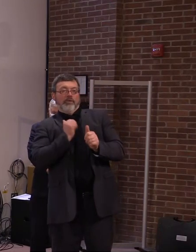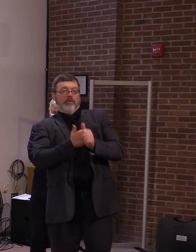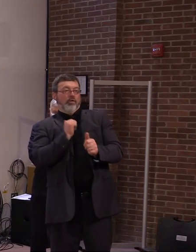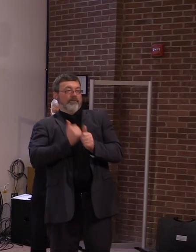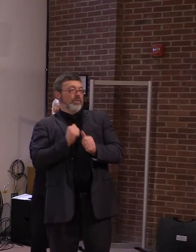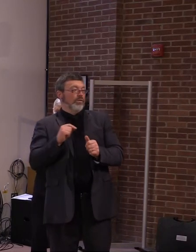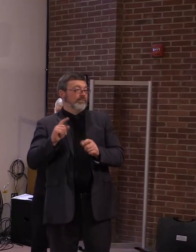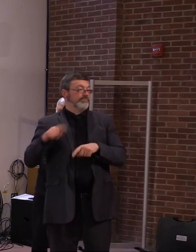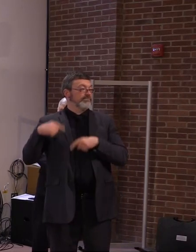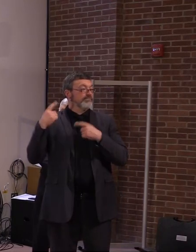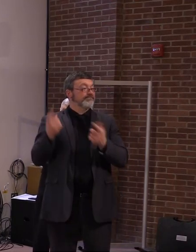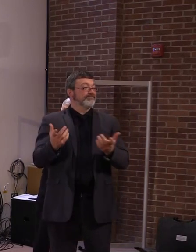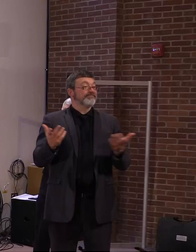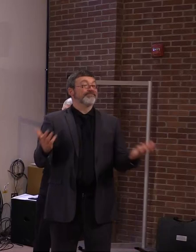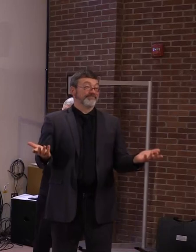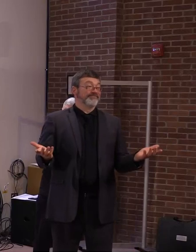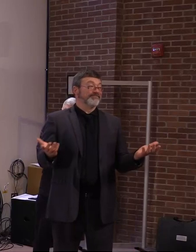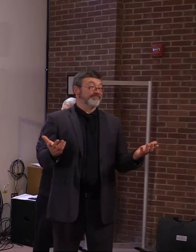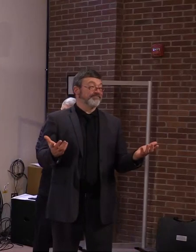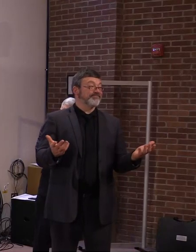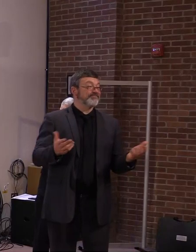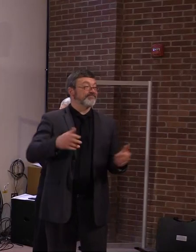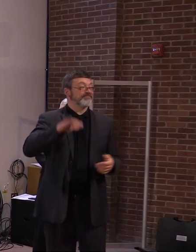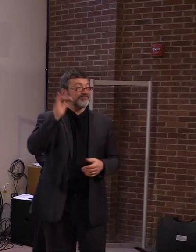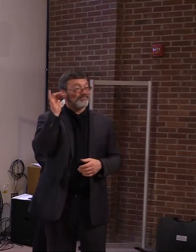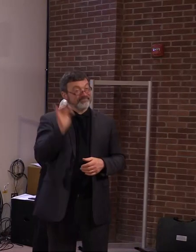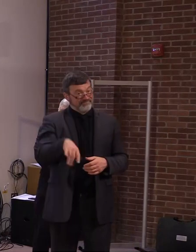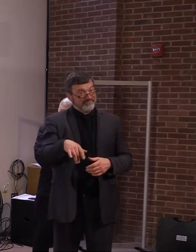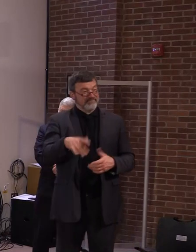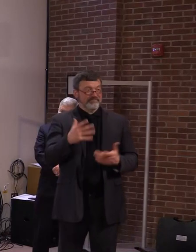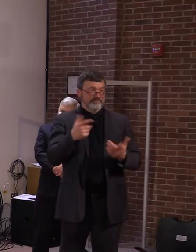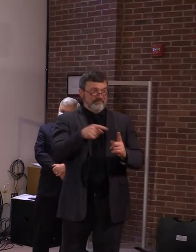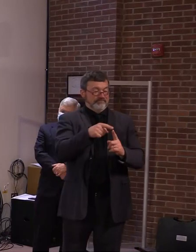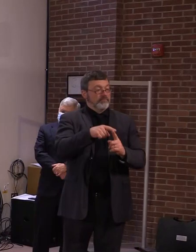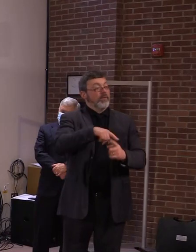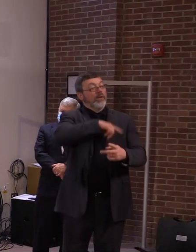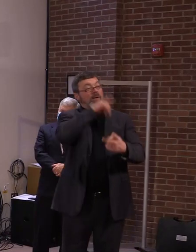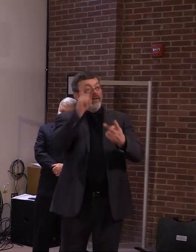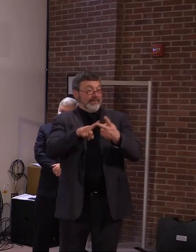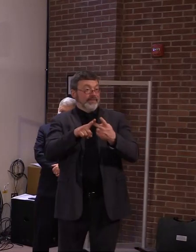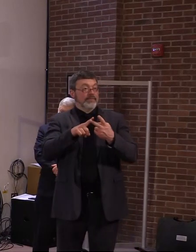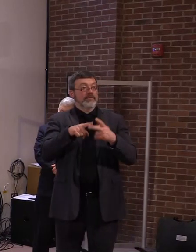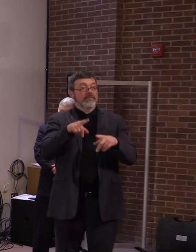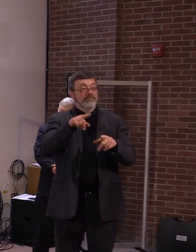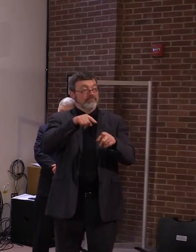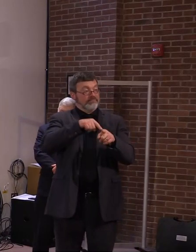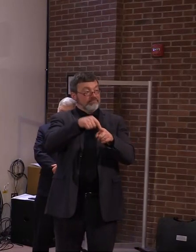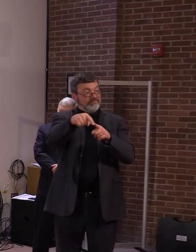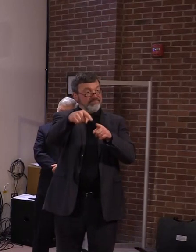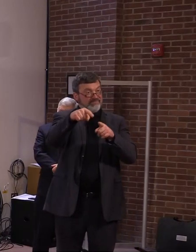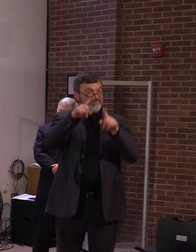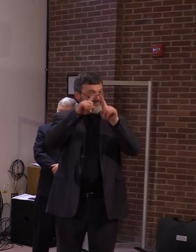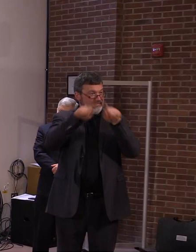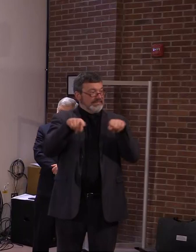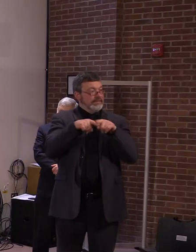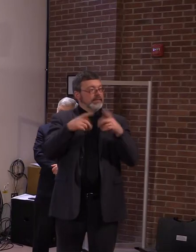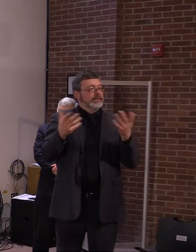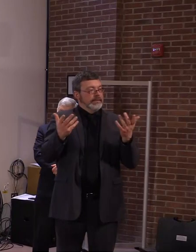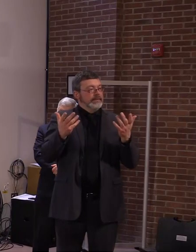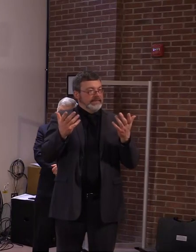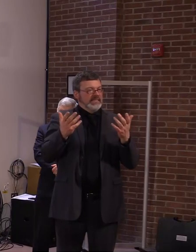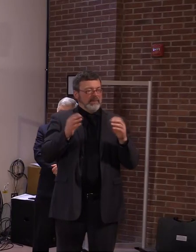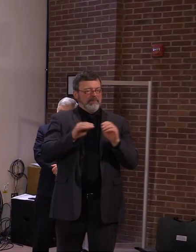the fact that though Delta probably doesn't seem like a more severe variant, it is a more contagious